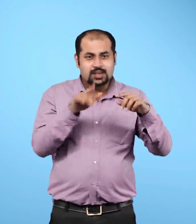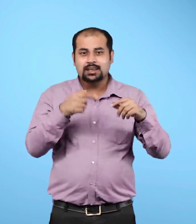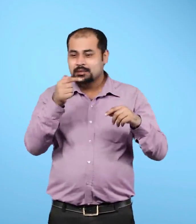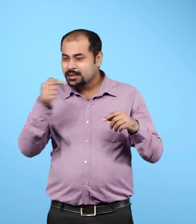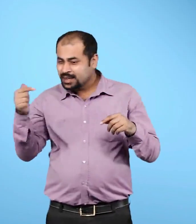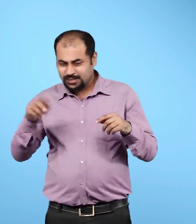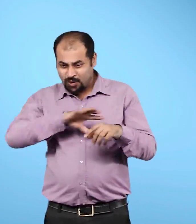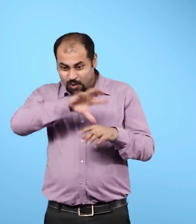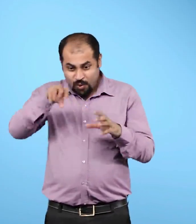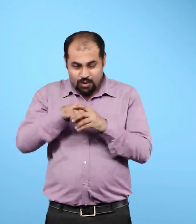examples.